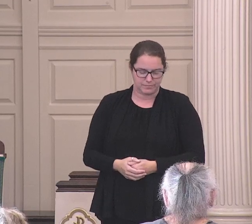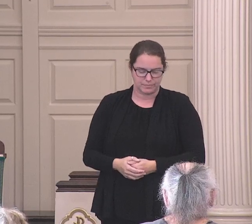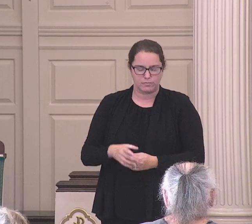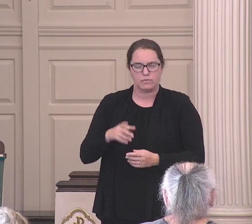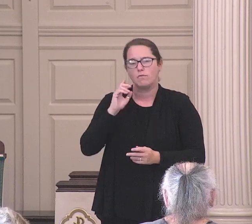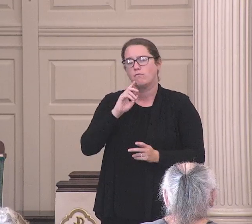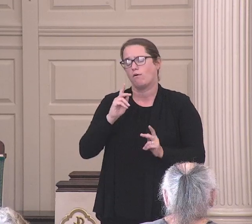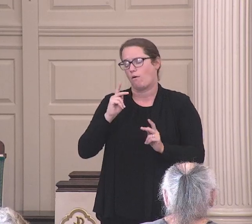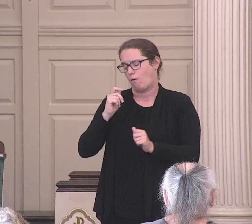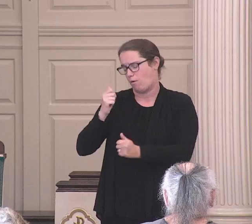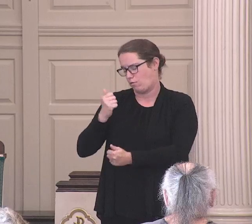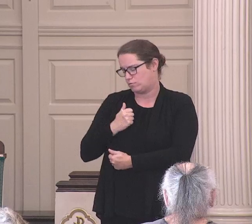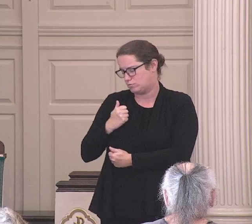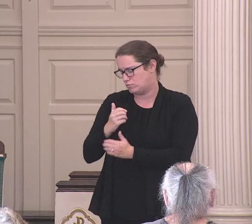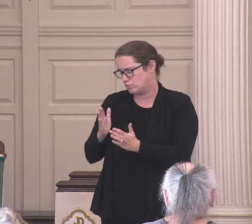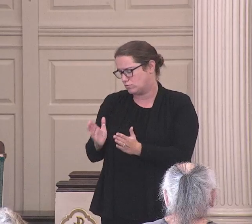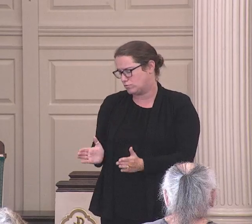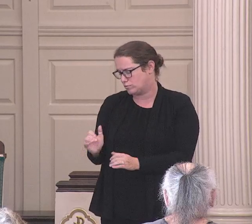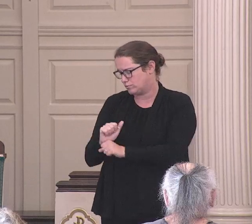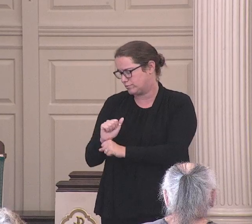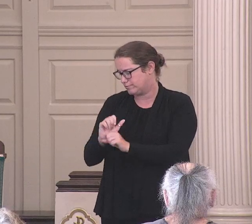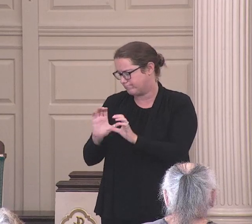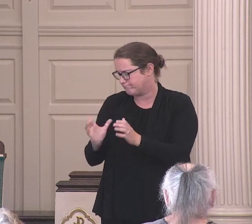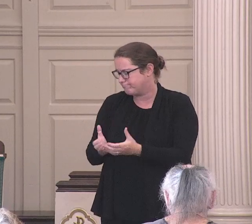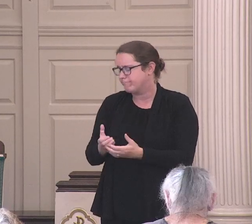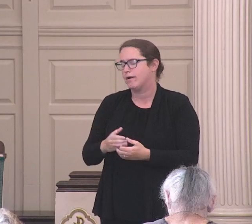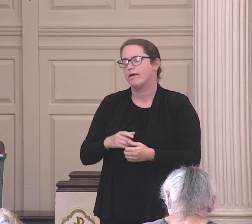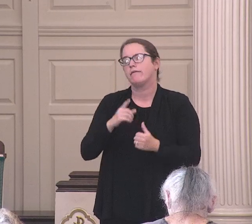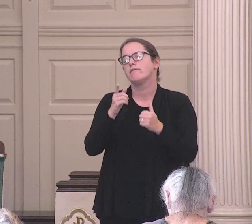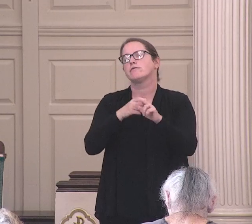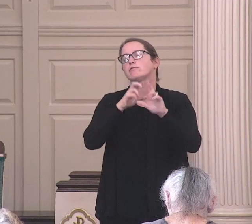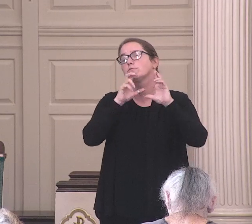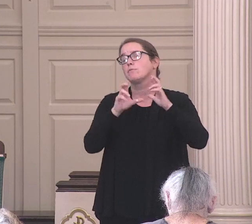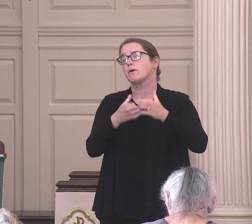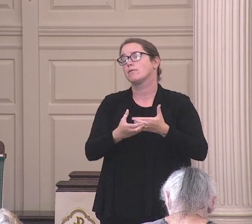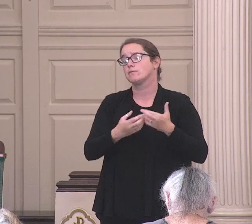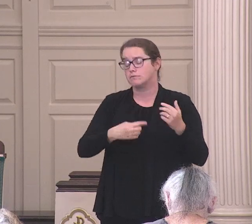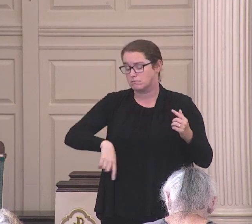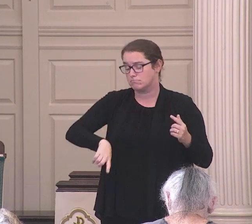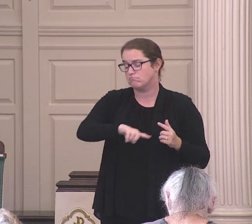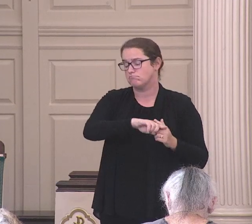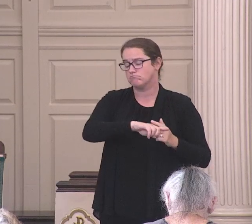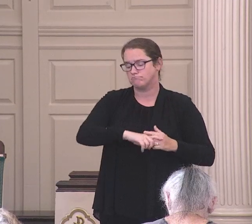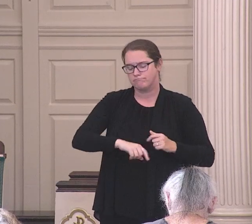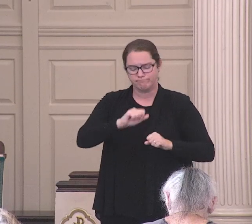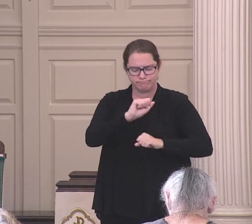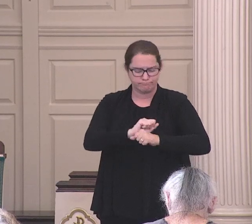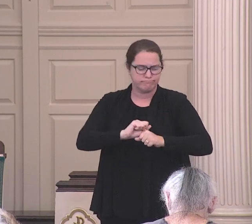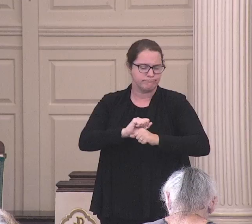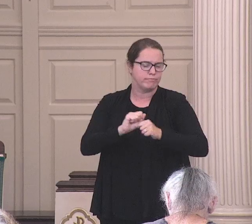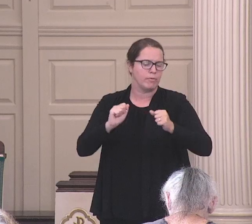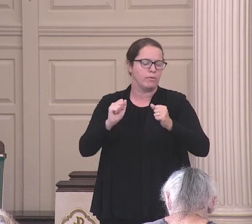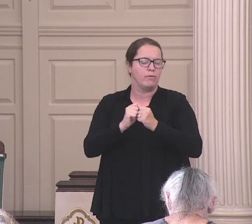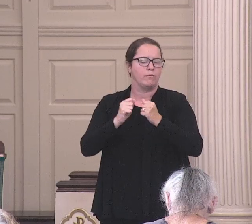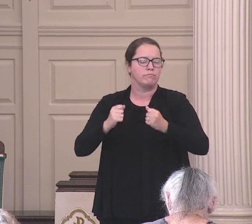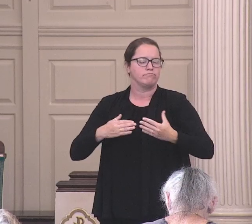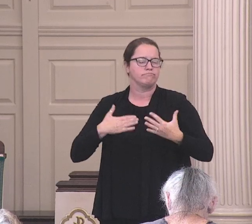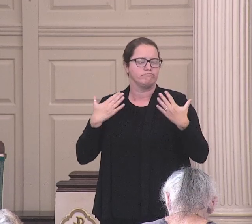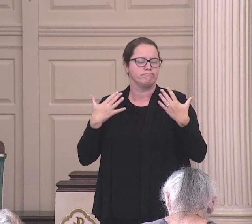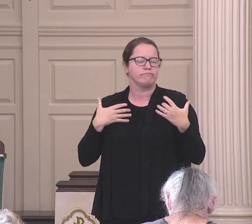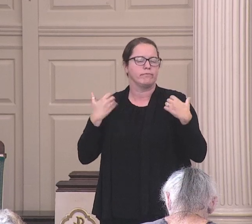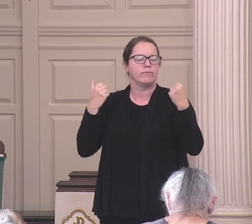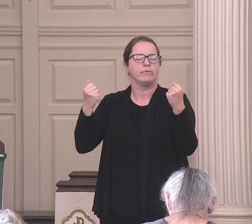all the soldiers on active duty and the first responders, that their duties be fulfilled with courage, hope, and